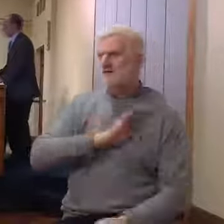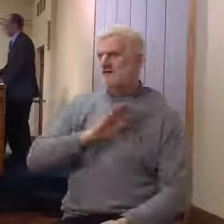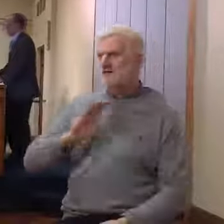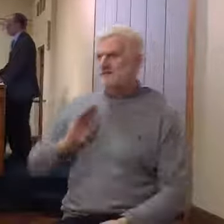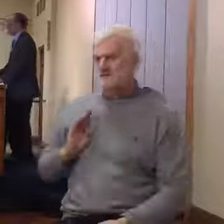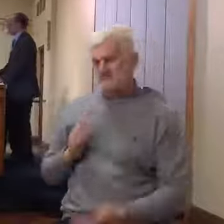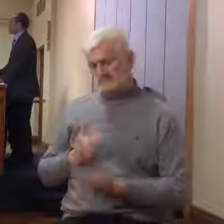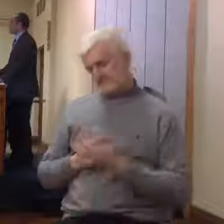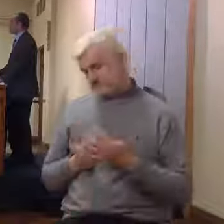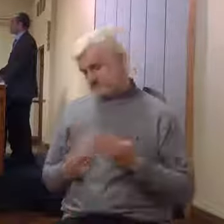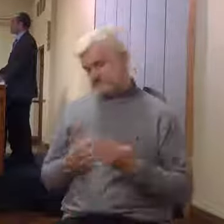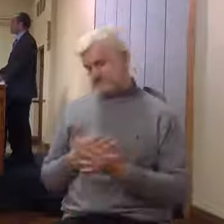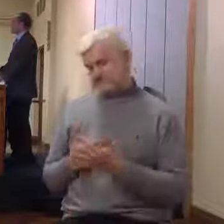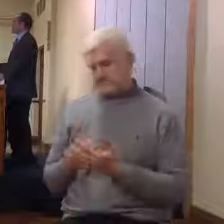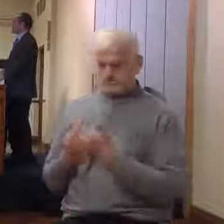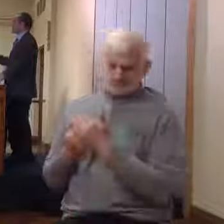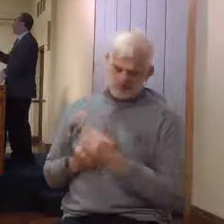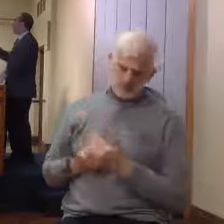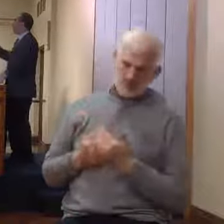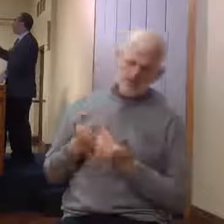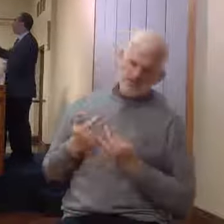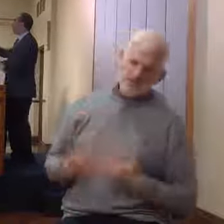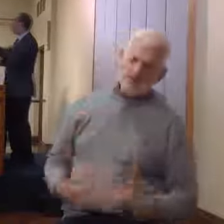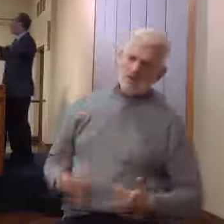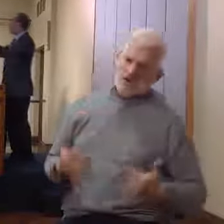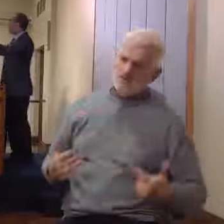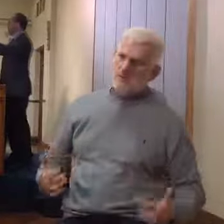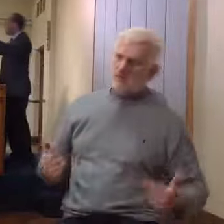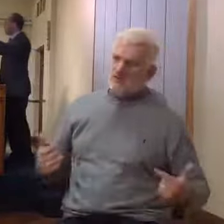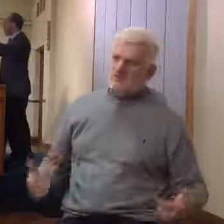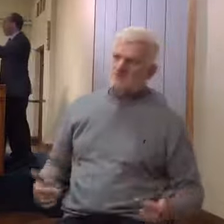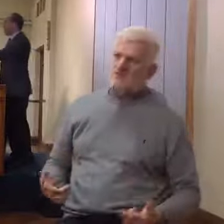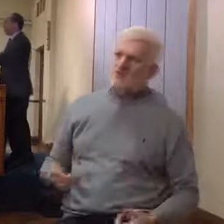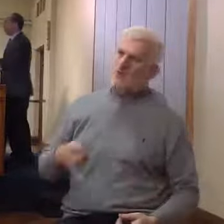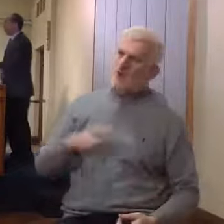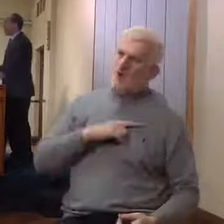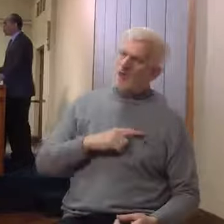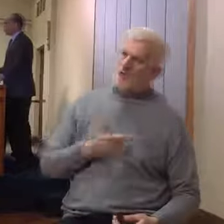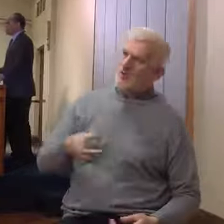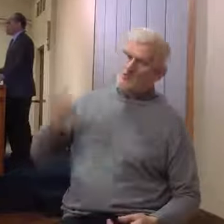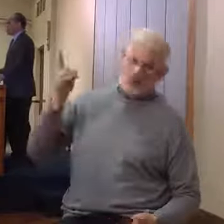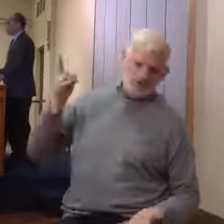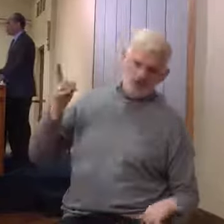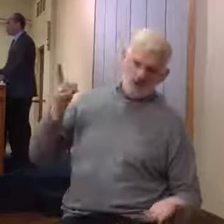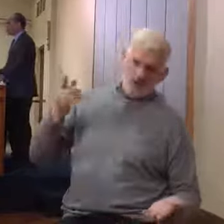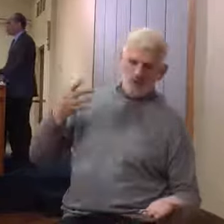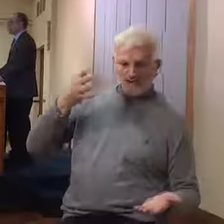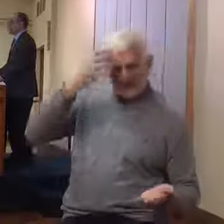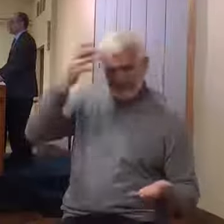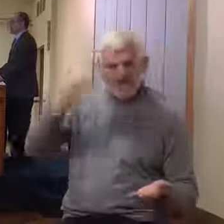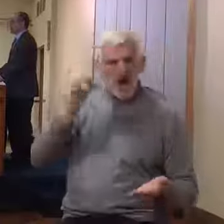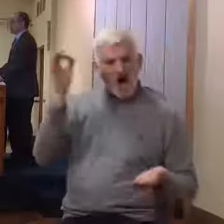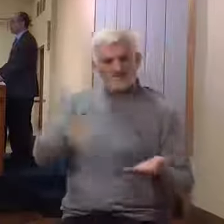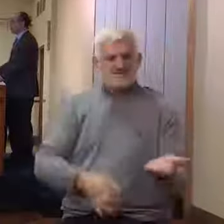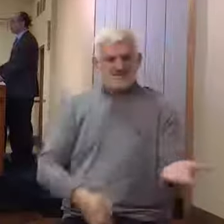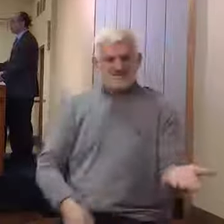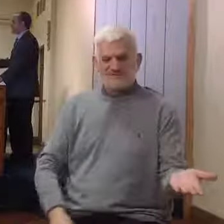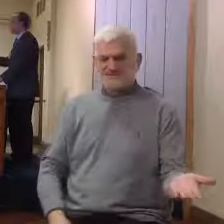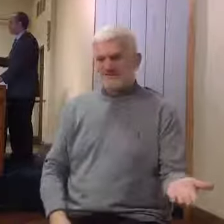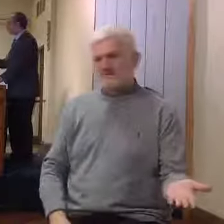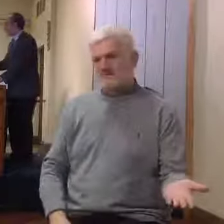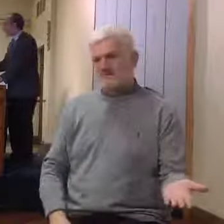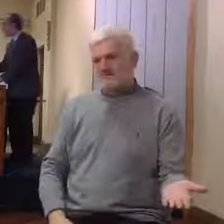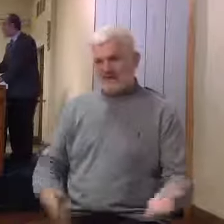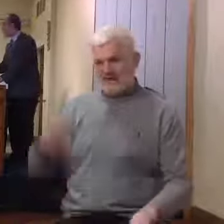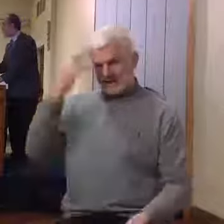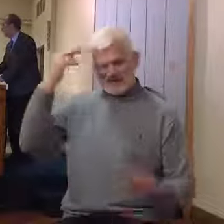opinion. The church is not the vox populis, the voice of the people. The church is ruled by the Lord Jesus